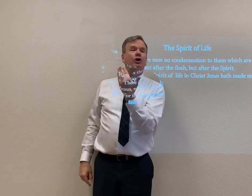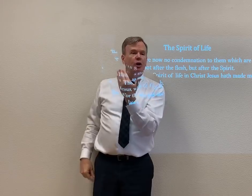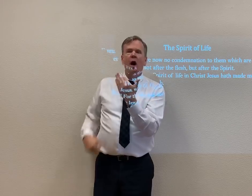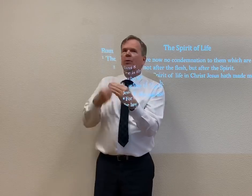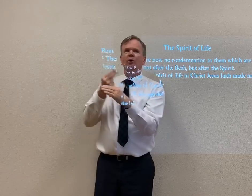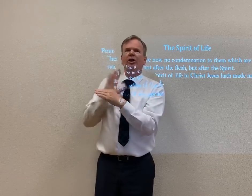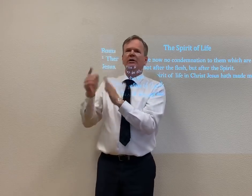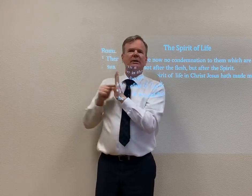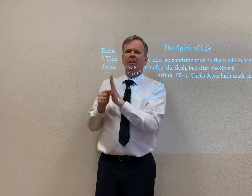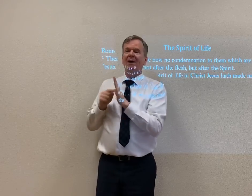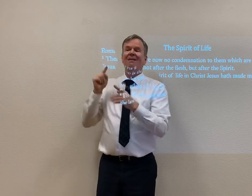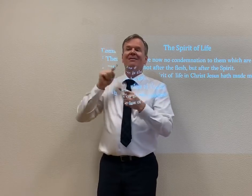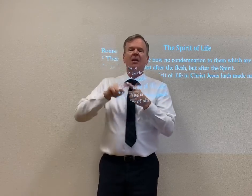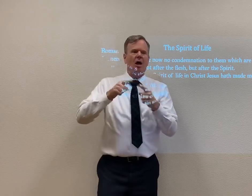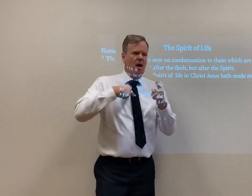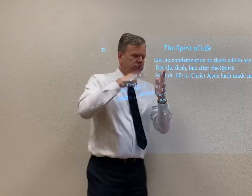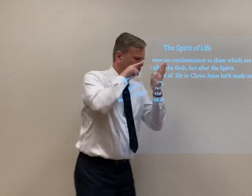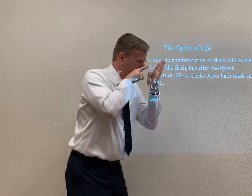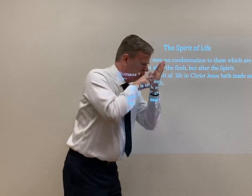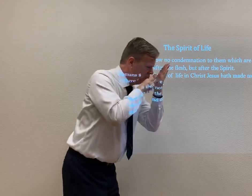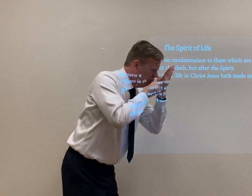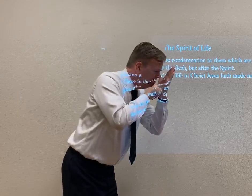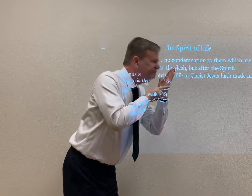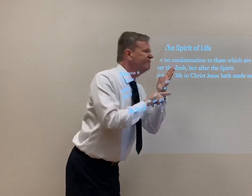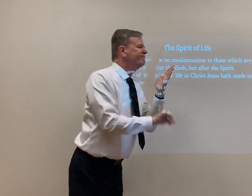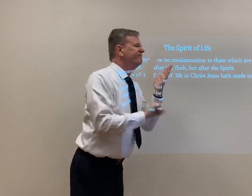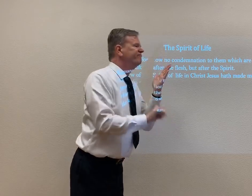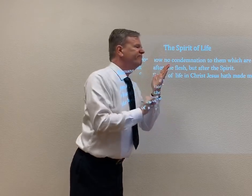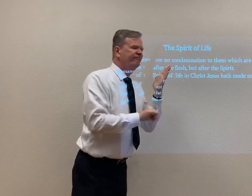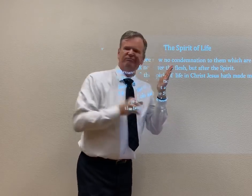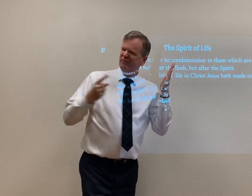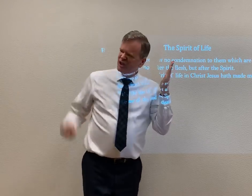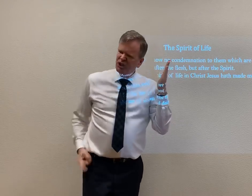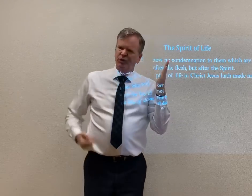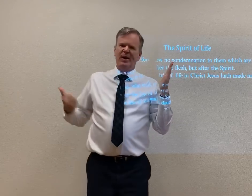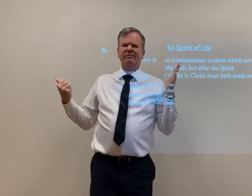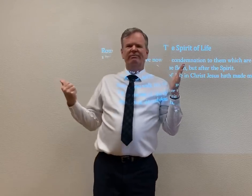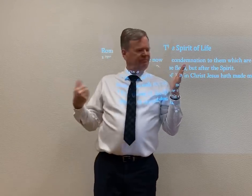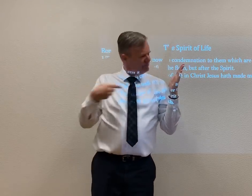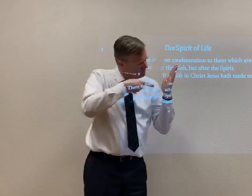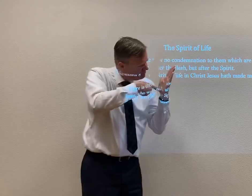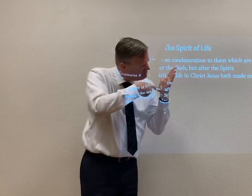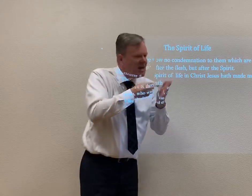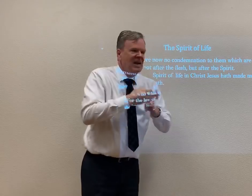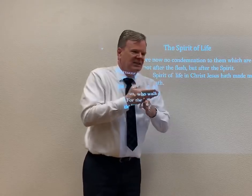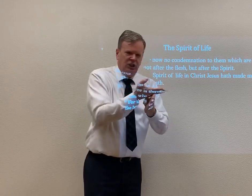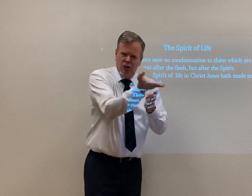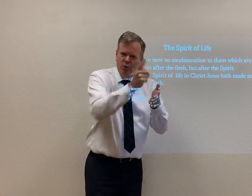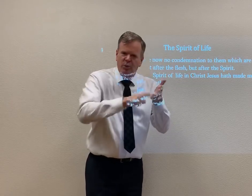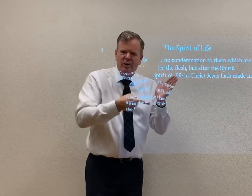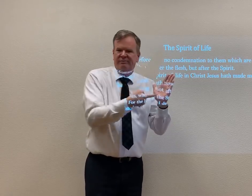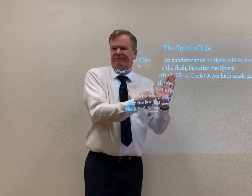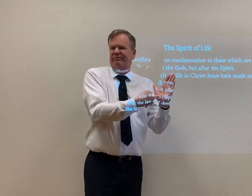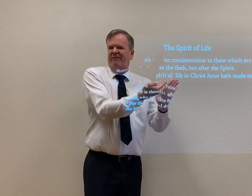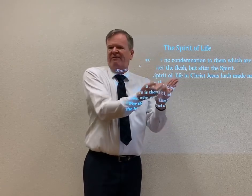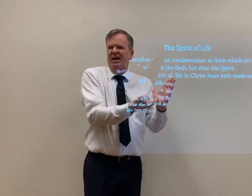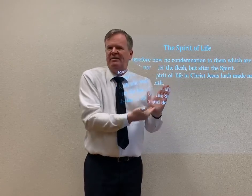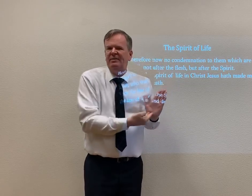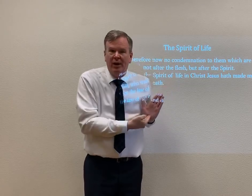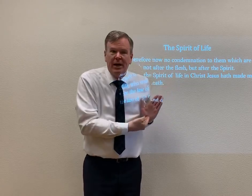It looks good. And so I know somebody shared an example with me, and I was like, oh, that's nice. But then over time, I did my own research, and I was like, yeah, that's actually a good example. So I'm going to